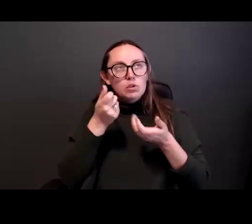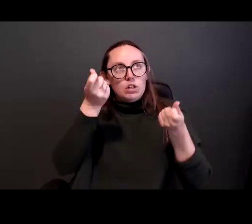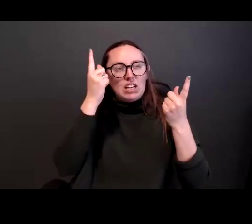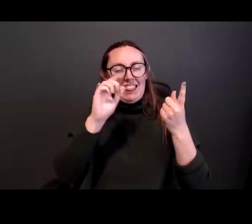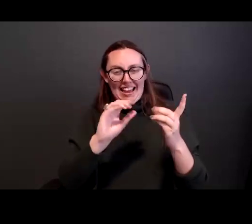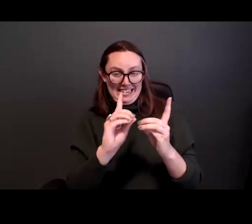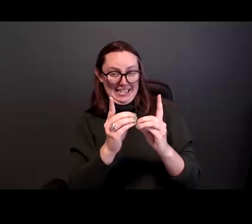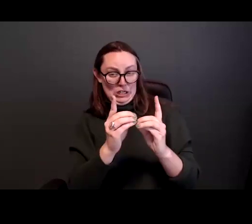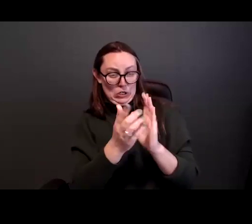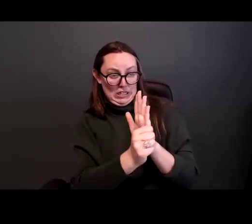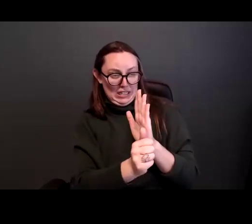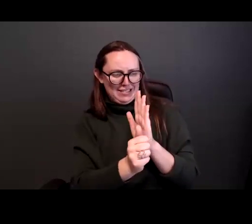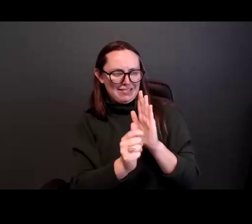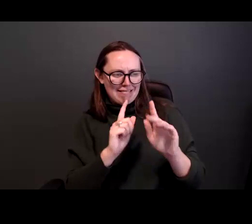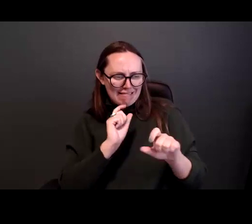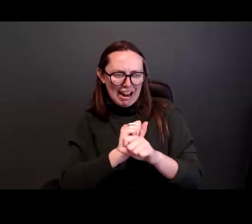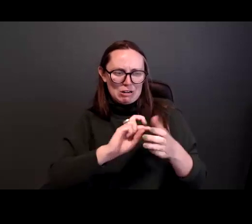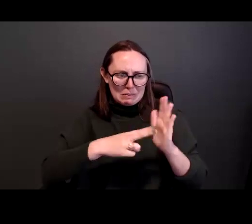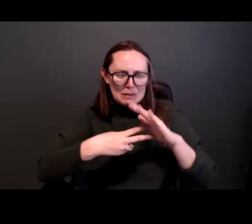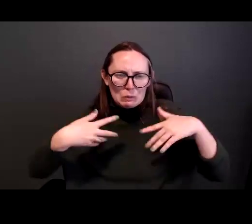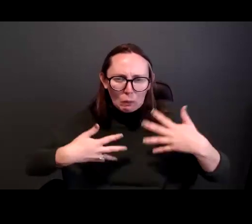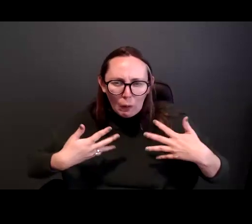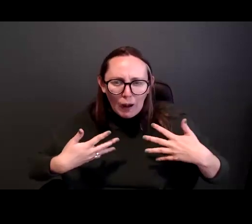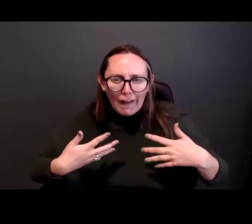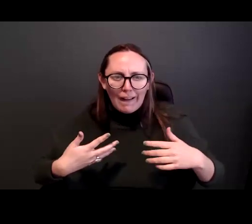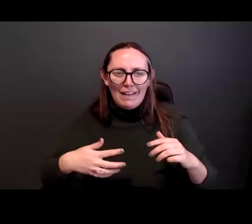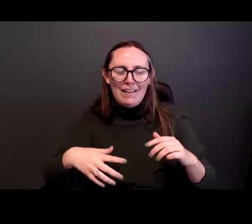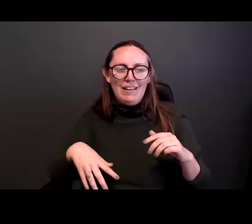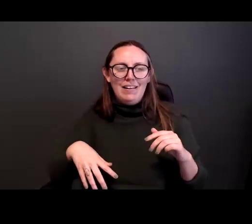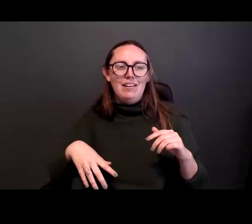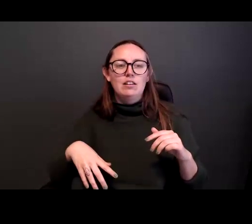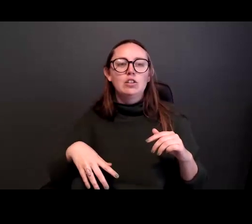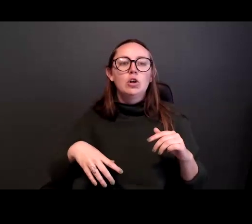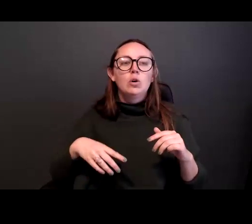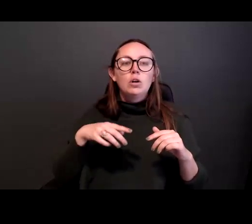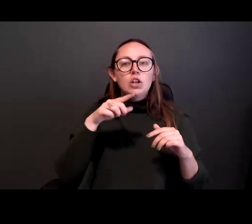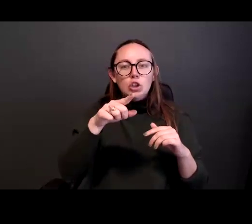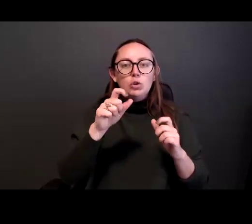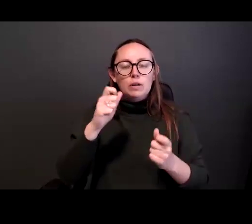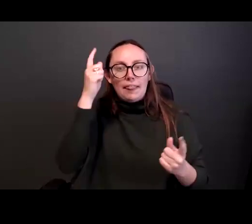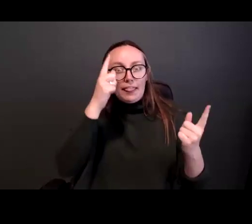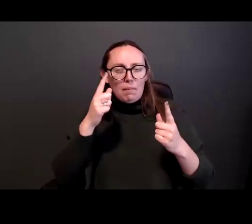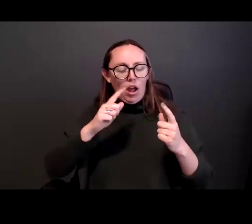you are accessing materials and thinking about your interactions online and how you